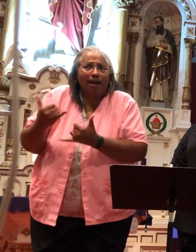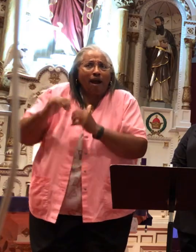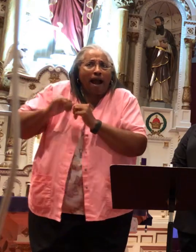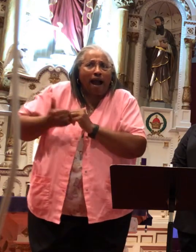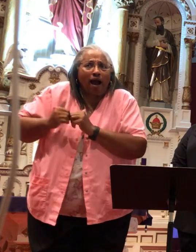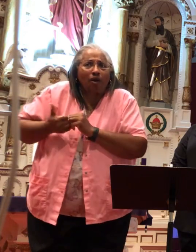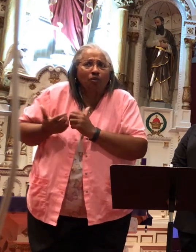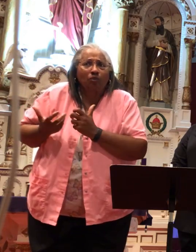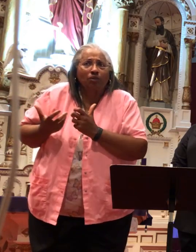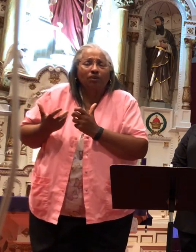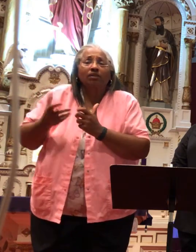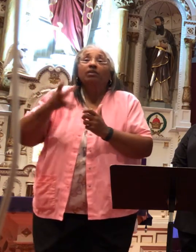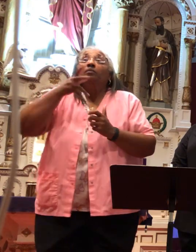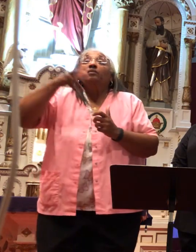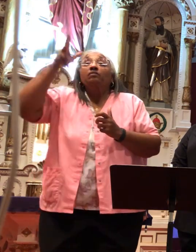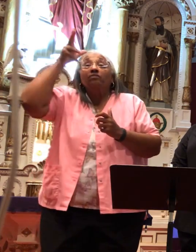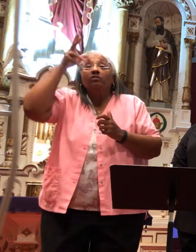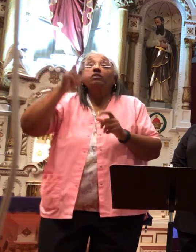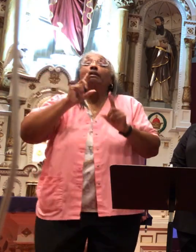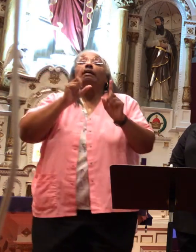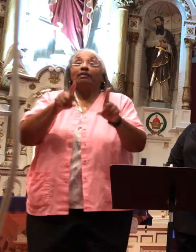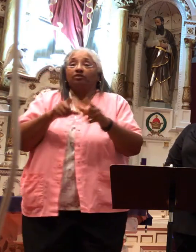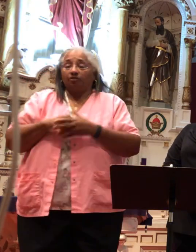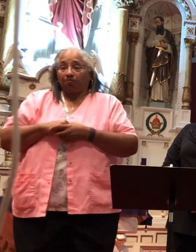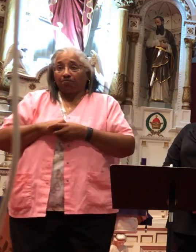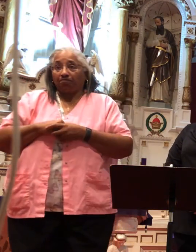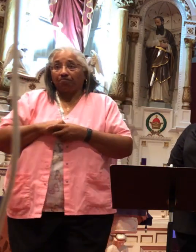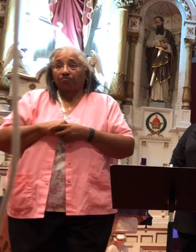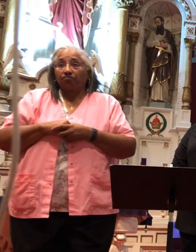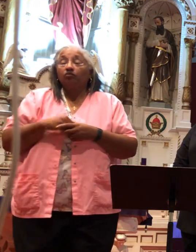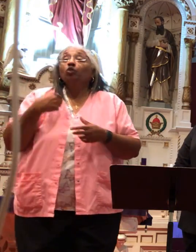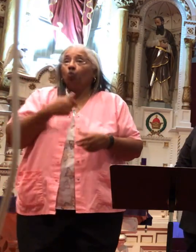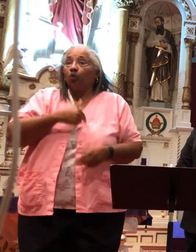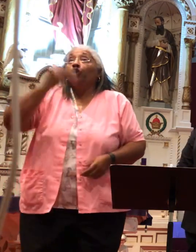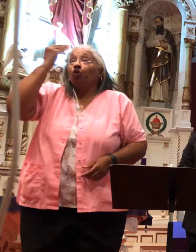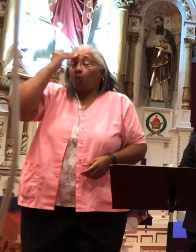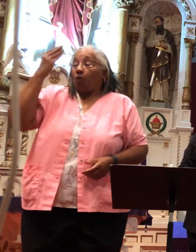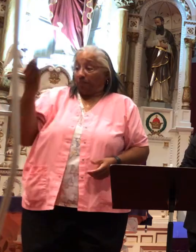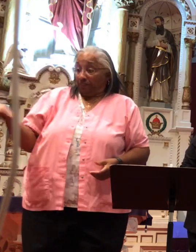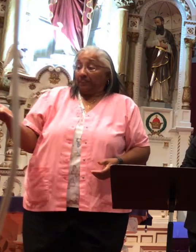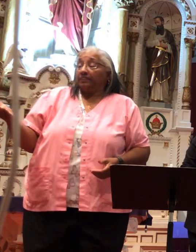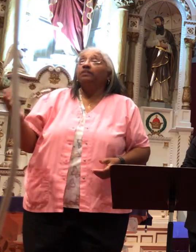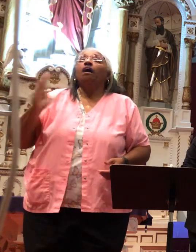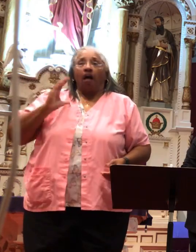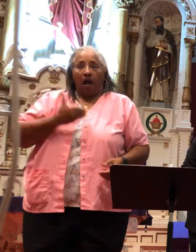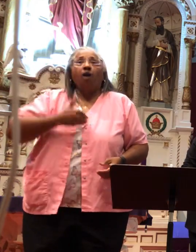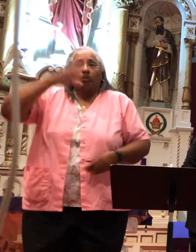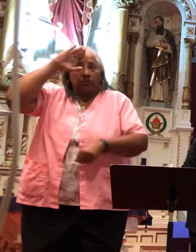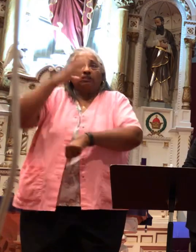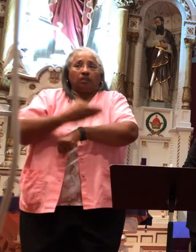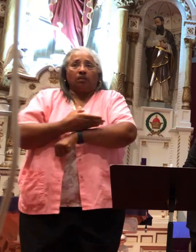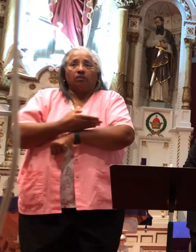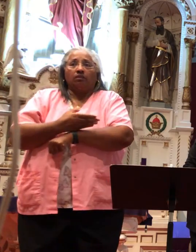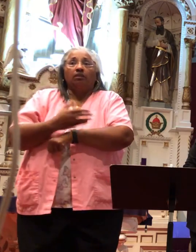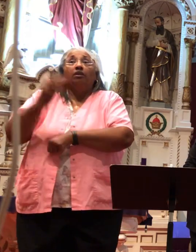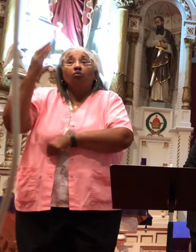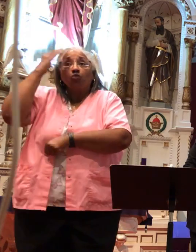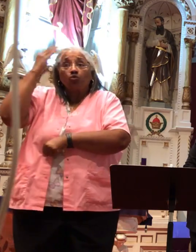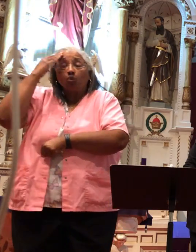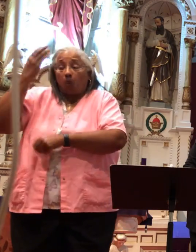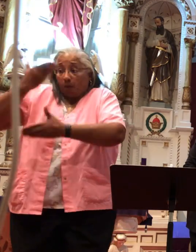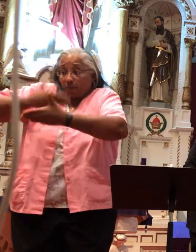His parents answered and said, "We know that this is our son, and that he was born